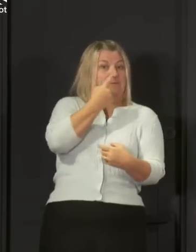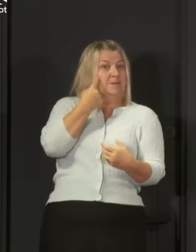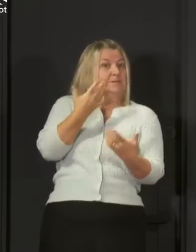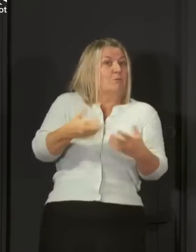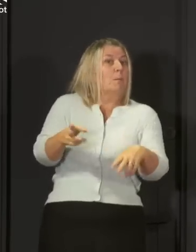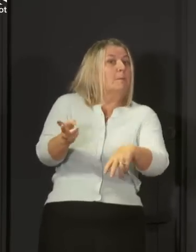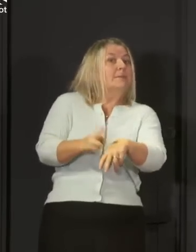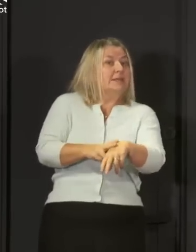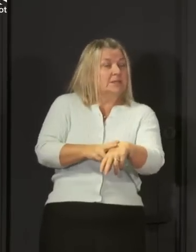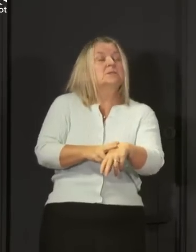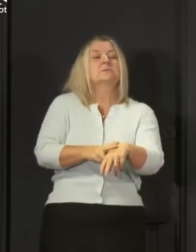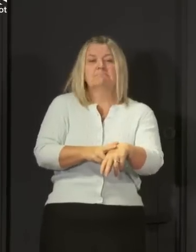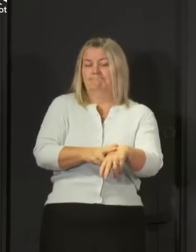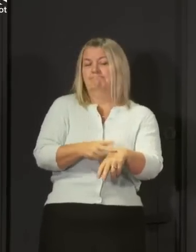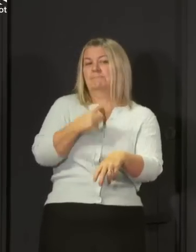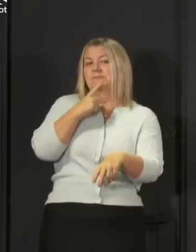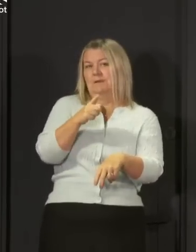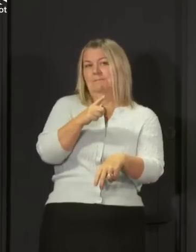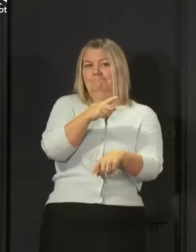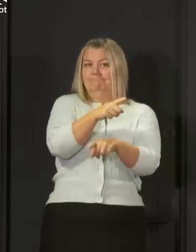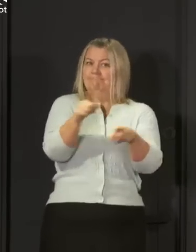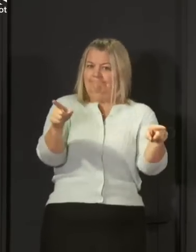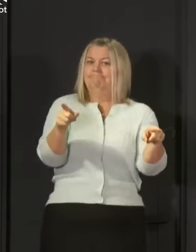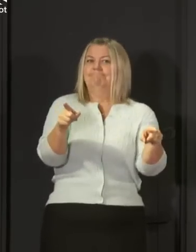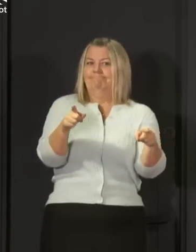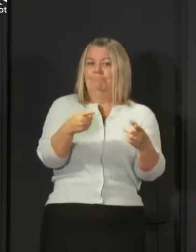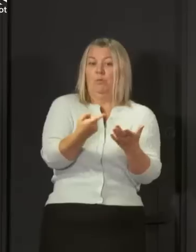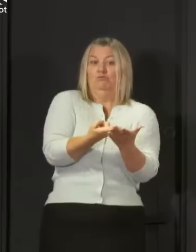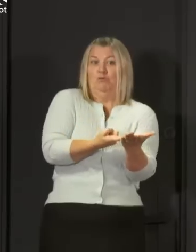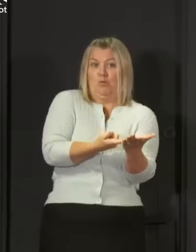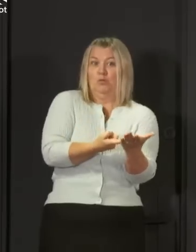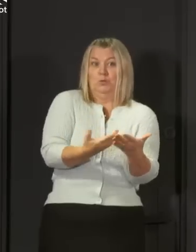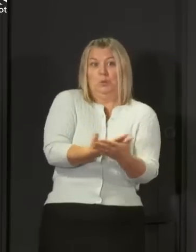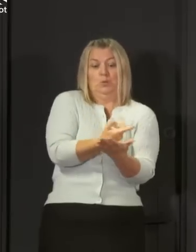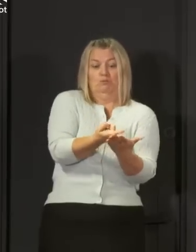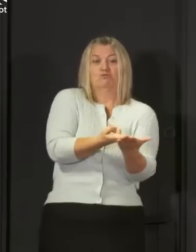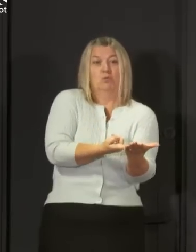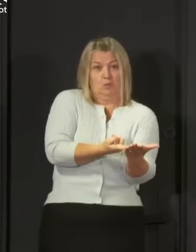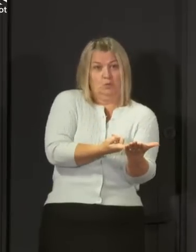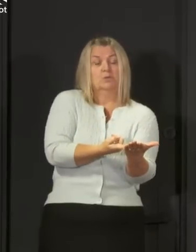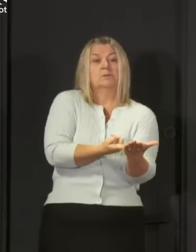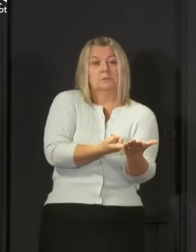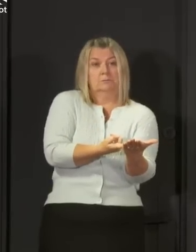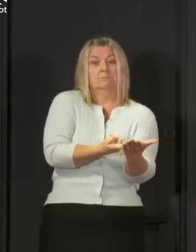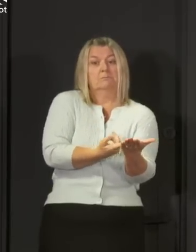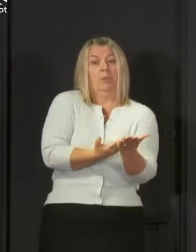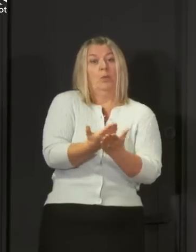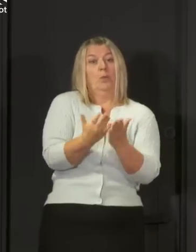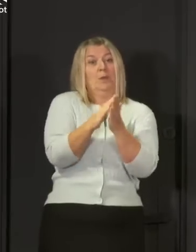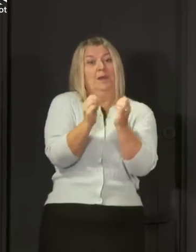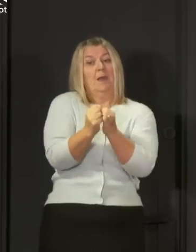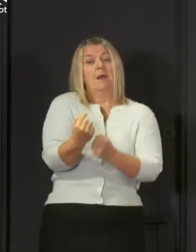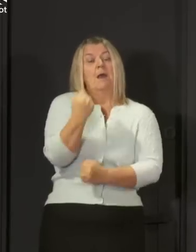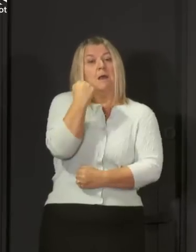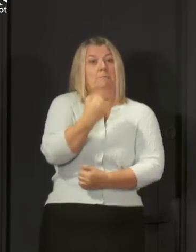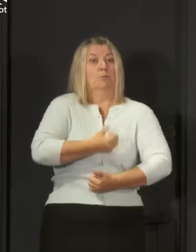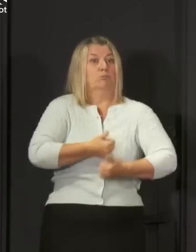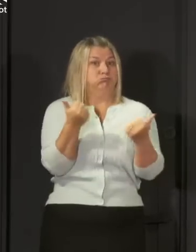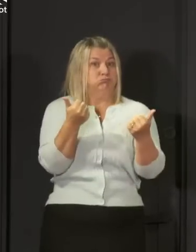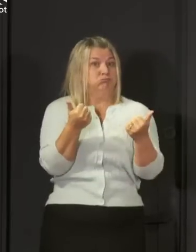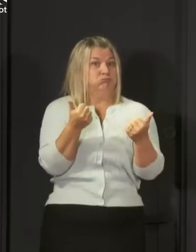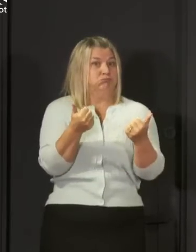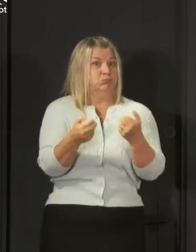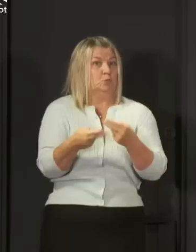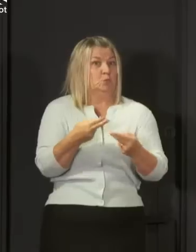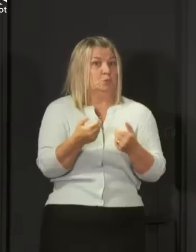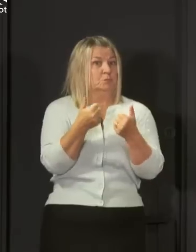police would suggest that compliance with the new rules and with rules generally over the weekend has been good. That's